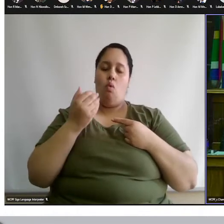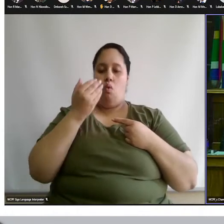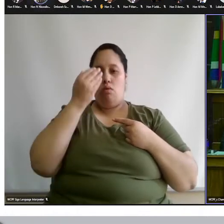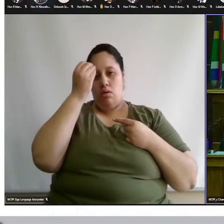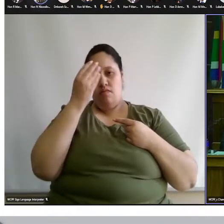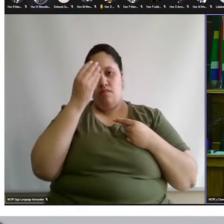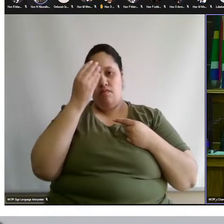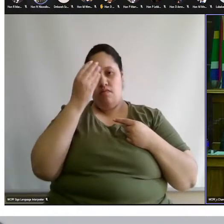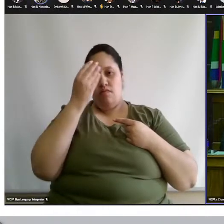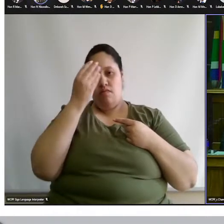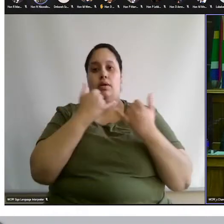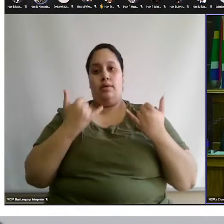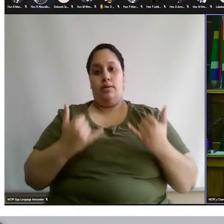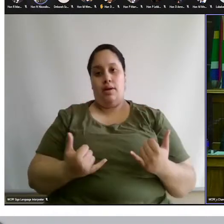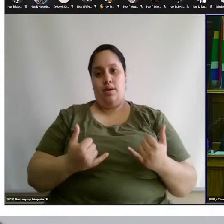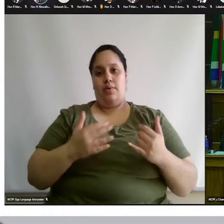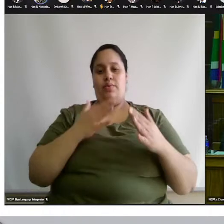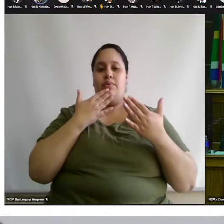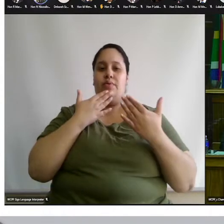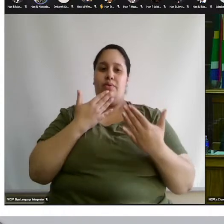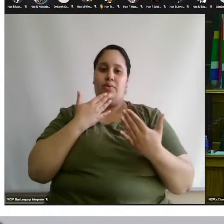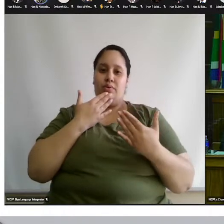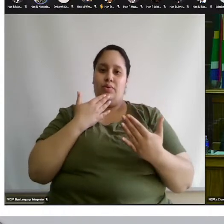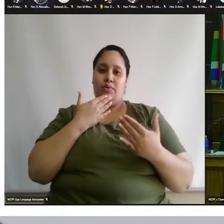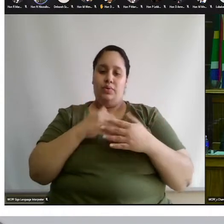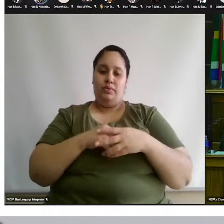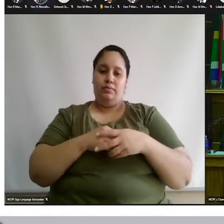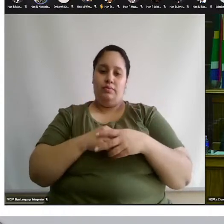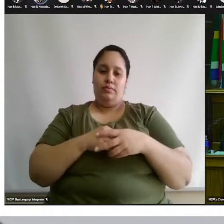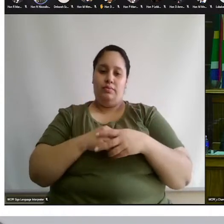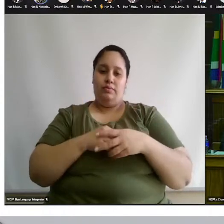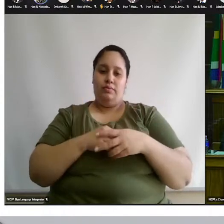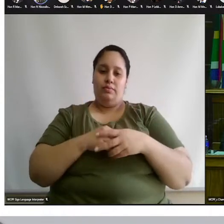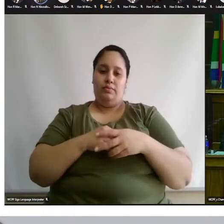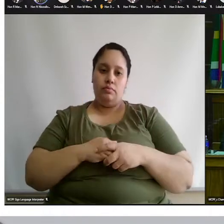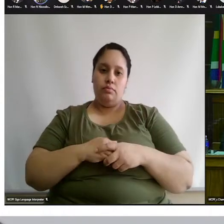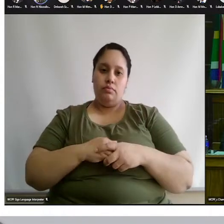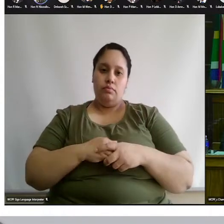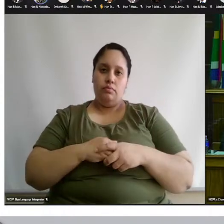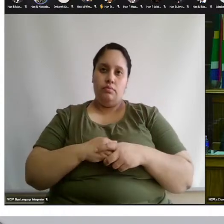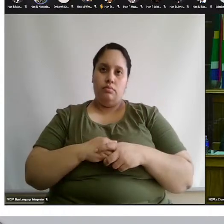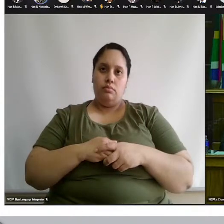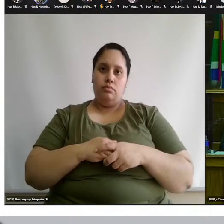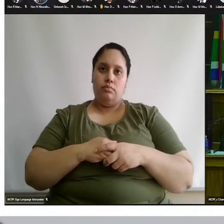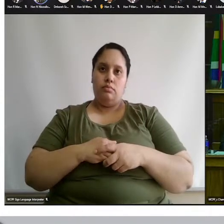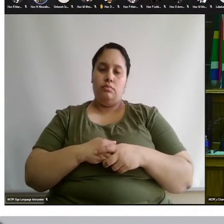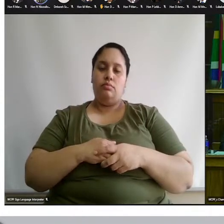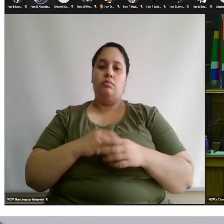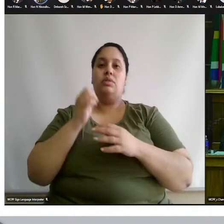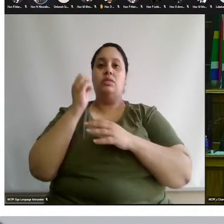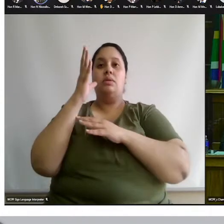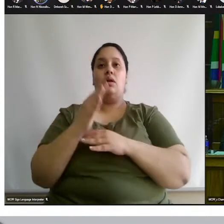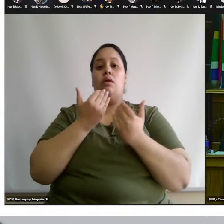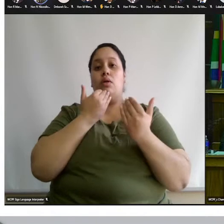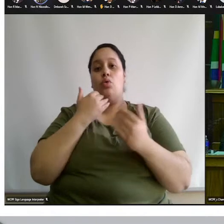now. Thank you. Thank you, Somlomo. Somlomo, thanks for the minister